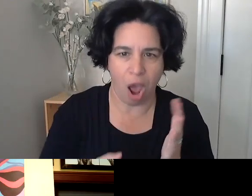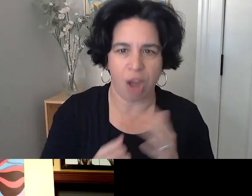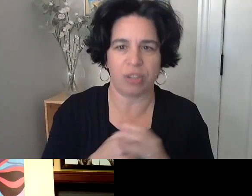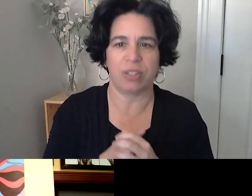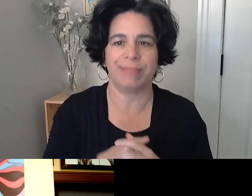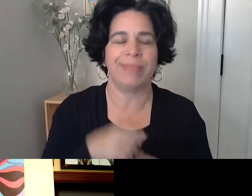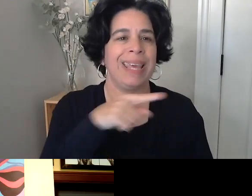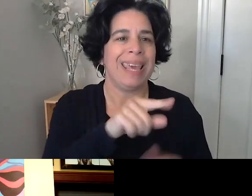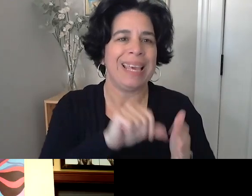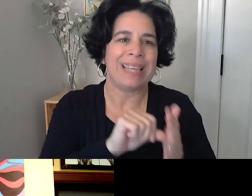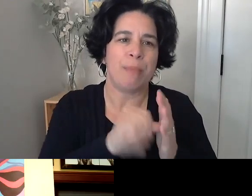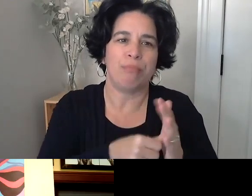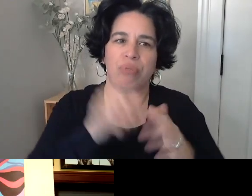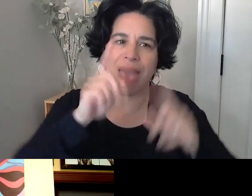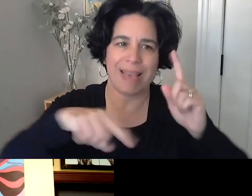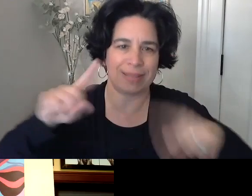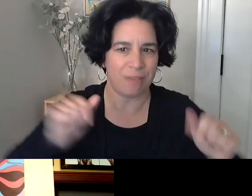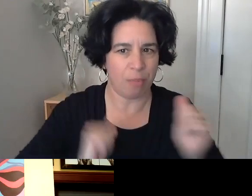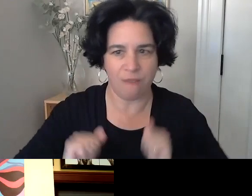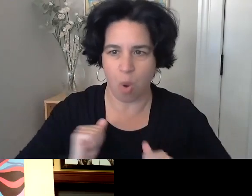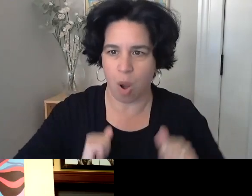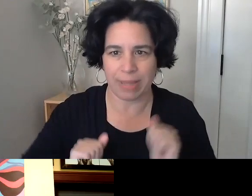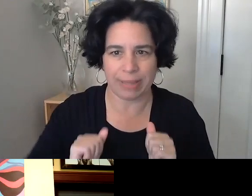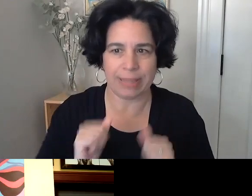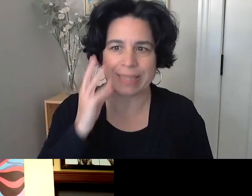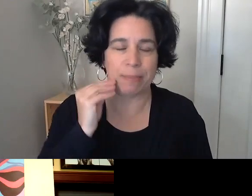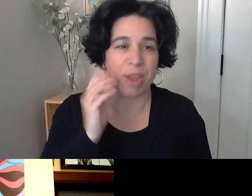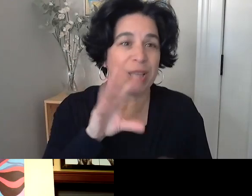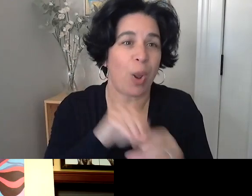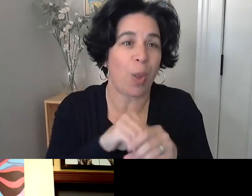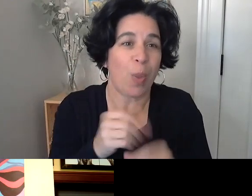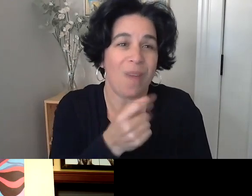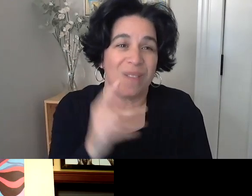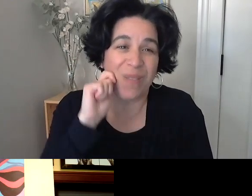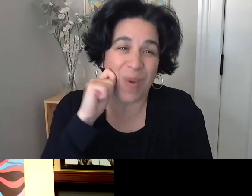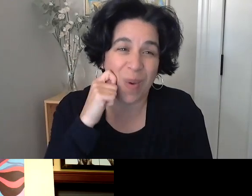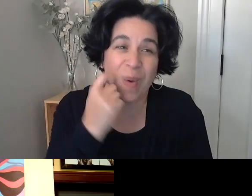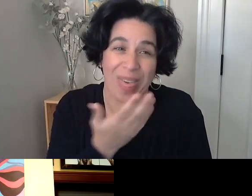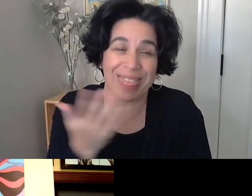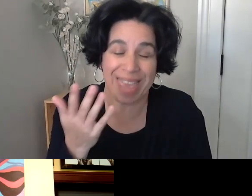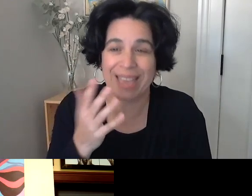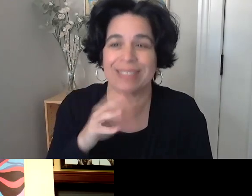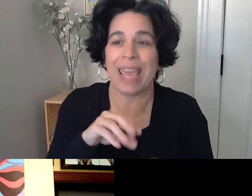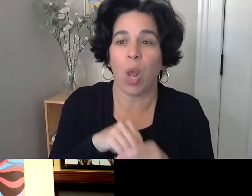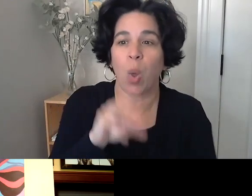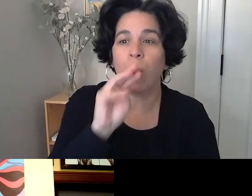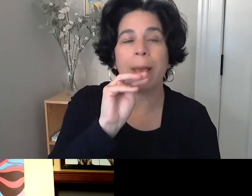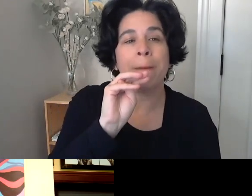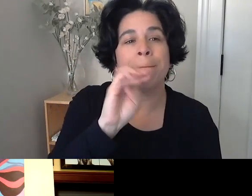the NTD Performing Arts. Thomas's impressive array of performances and experience